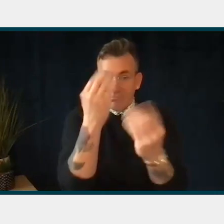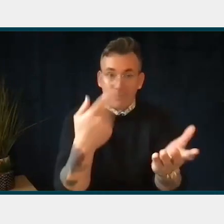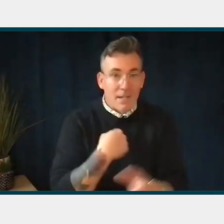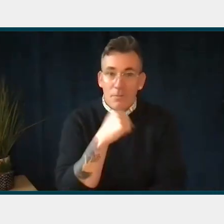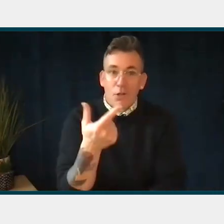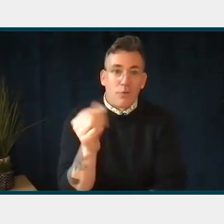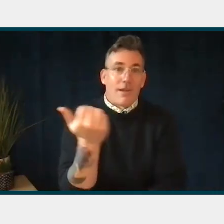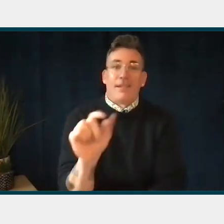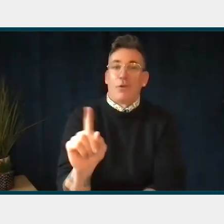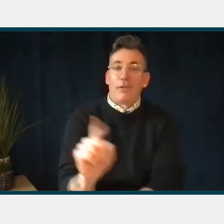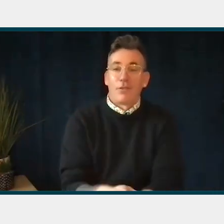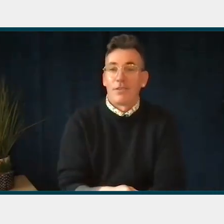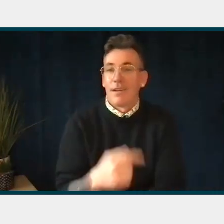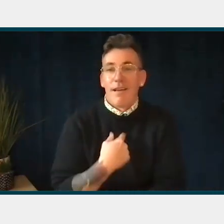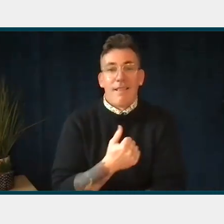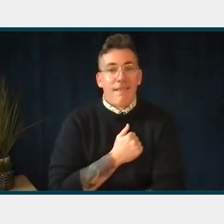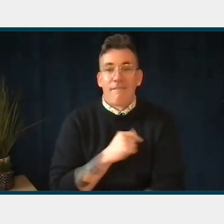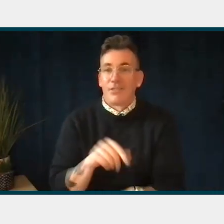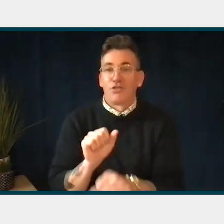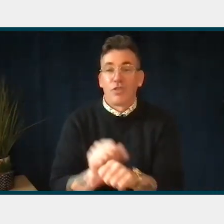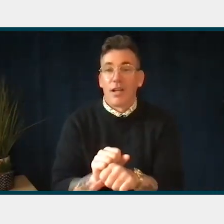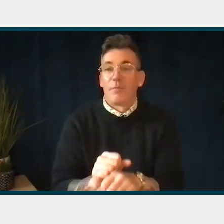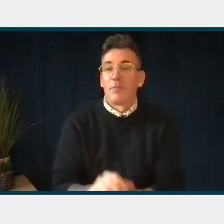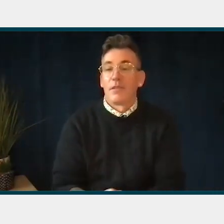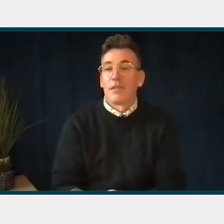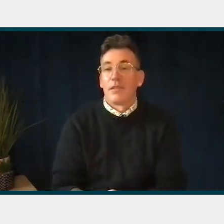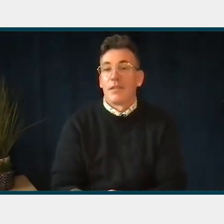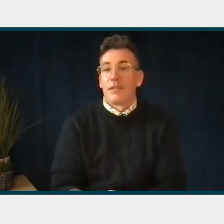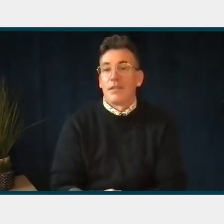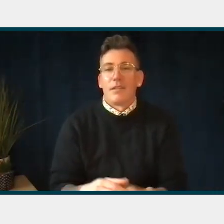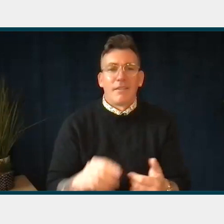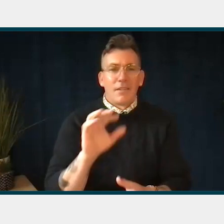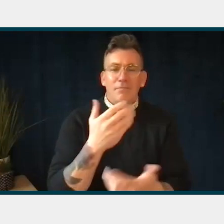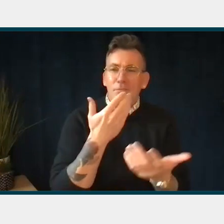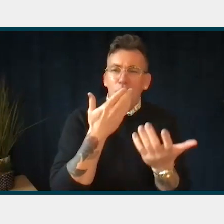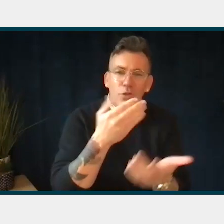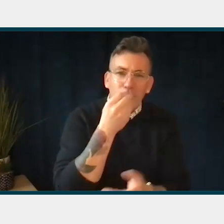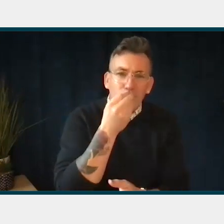And I'm not going anywhere. I'm just gonna let you know right now, I'm not going anywhere. I love this job.